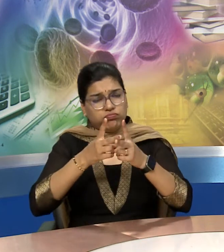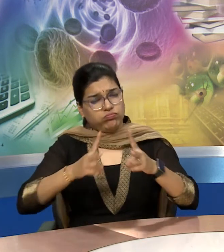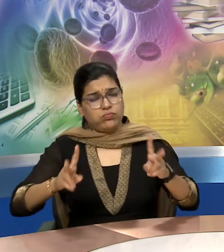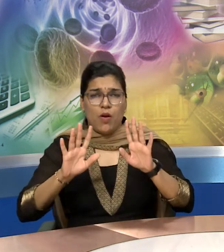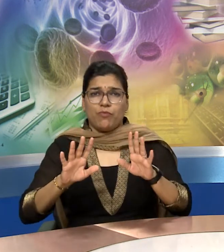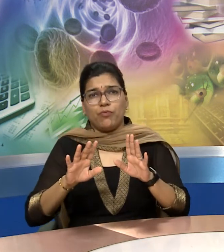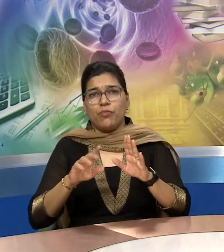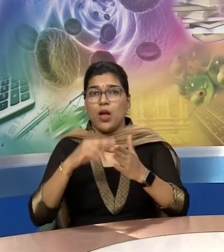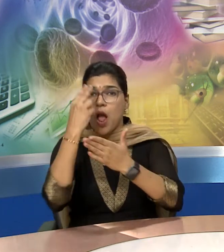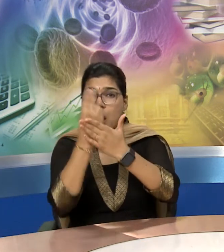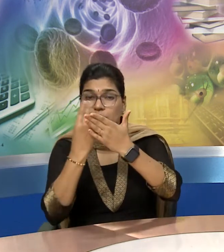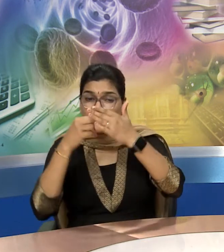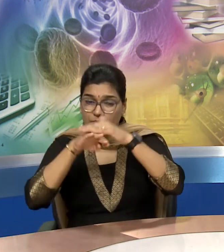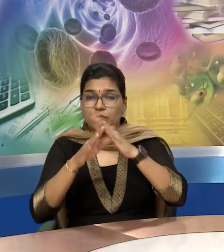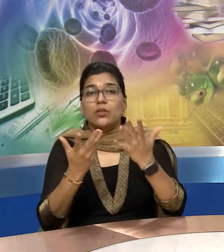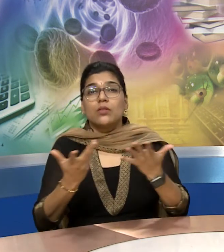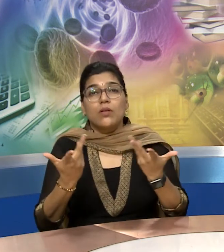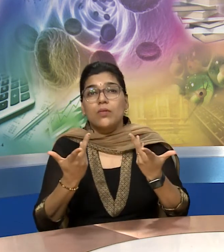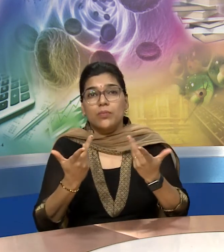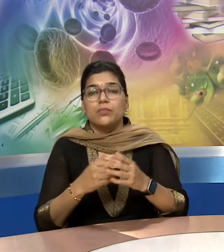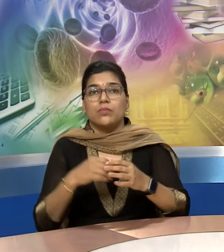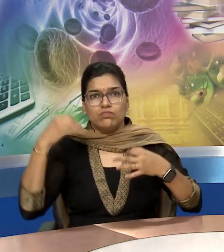a library can be defined as,